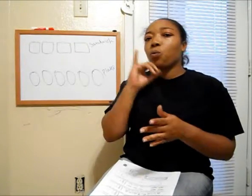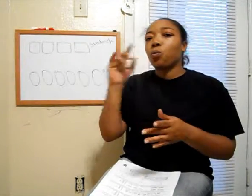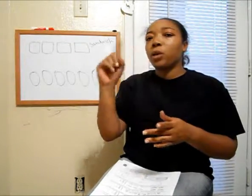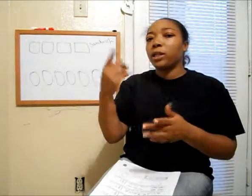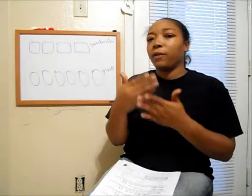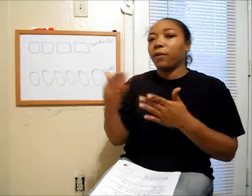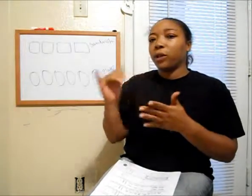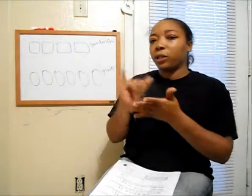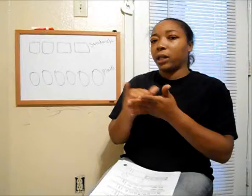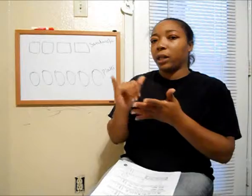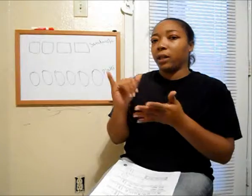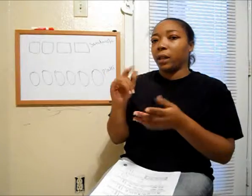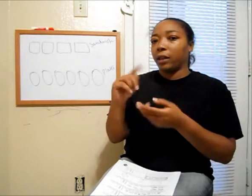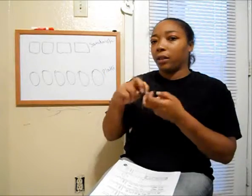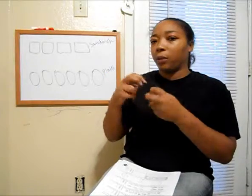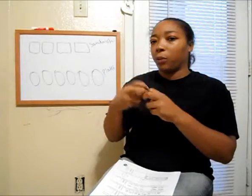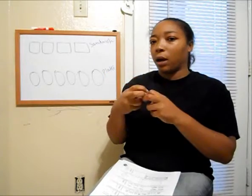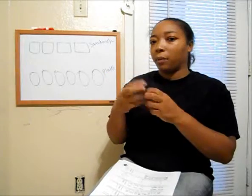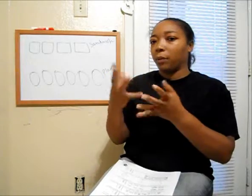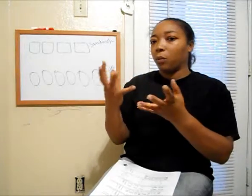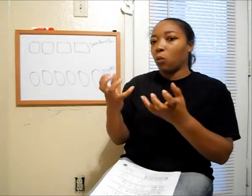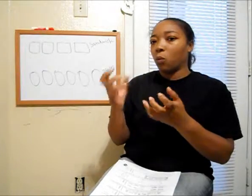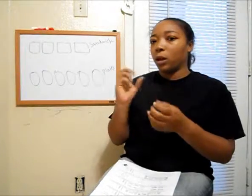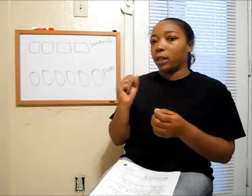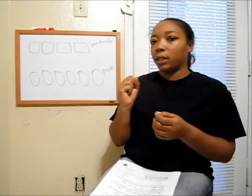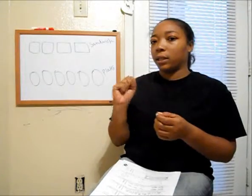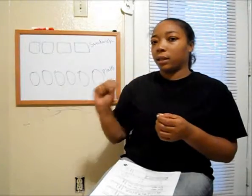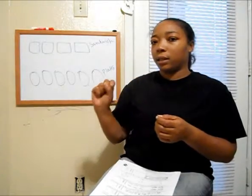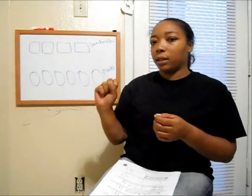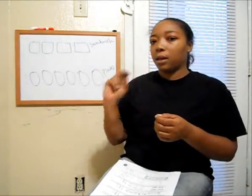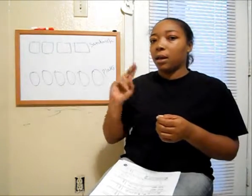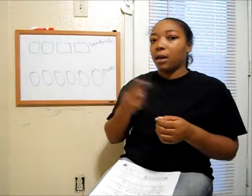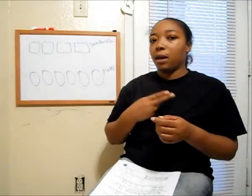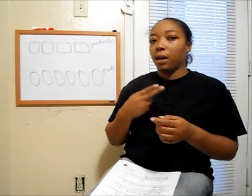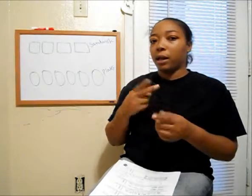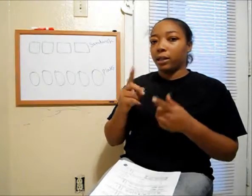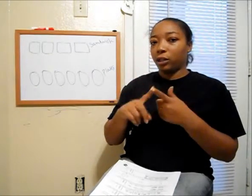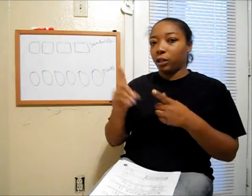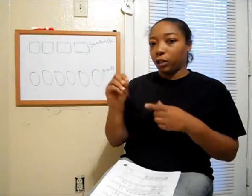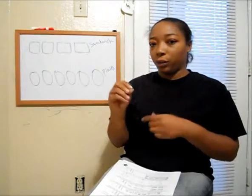What is the first thing that the problem wants us to do?